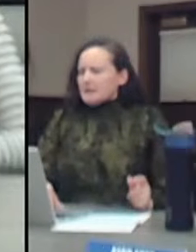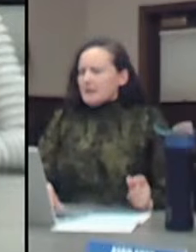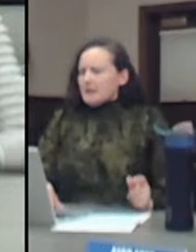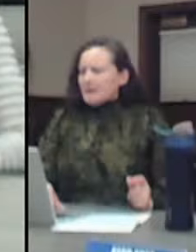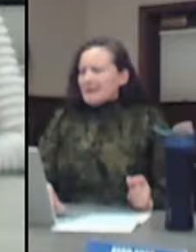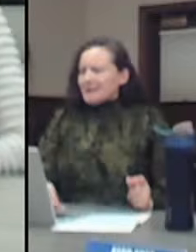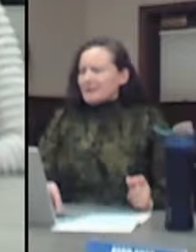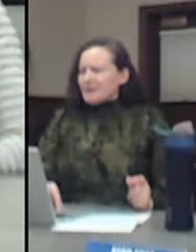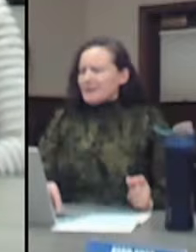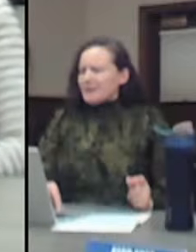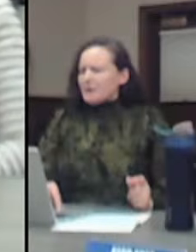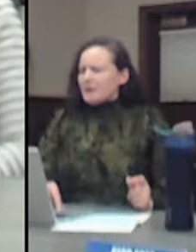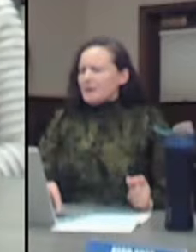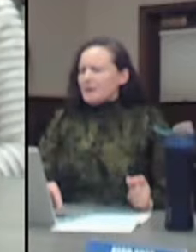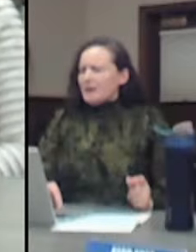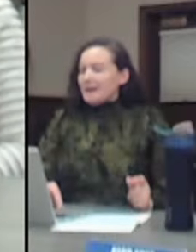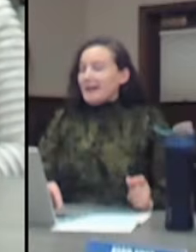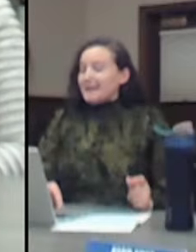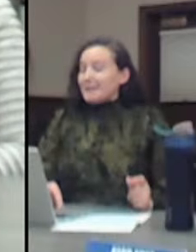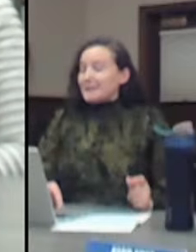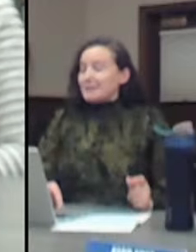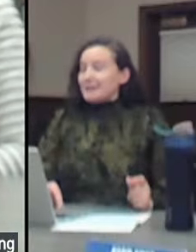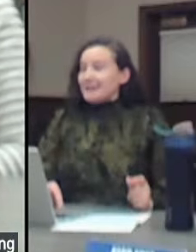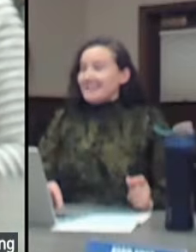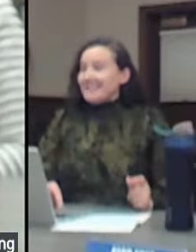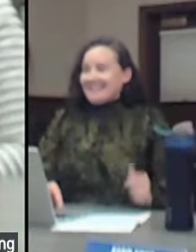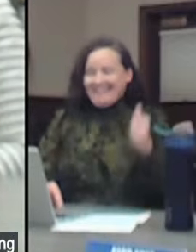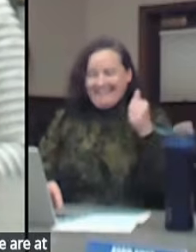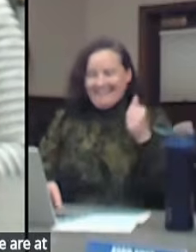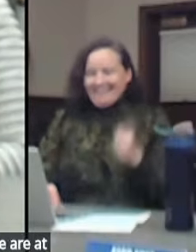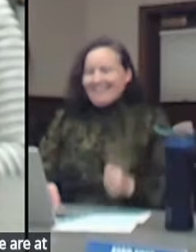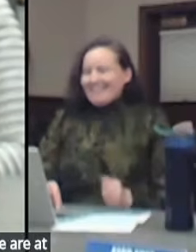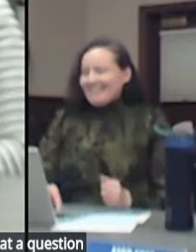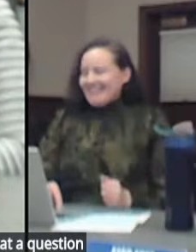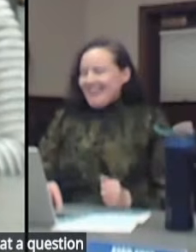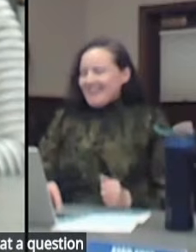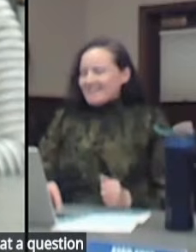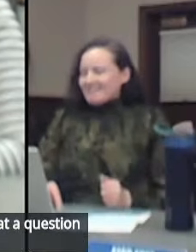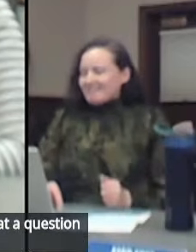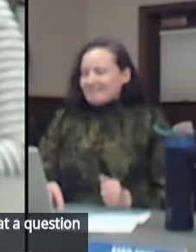at, again, just correct me if I'm wrong, we are at the question period, okay?